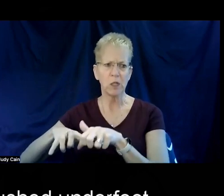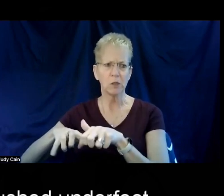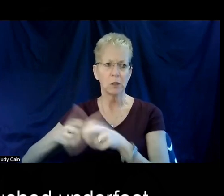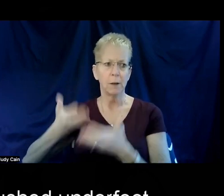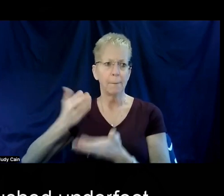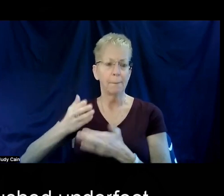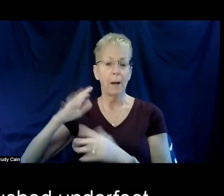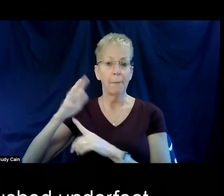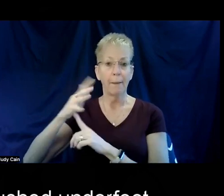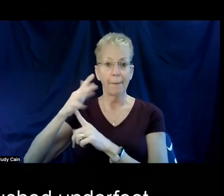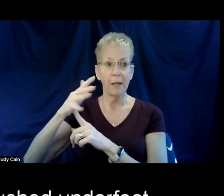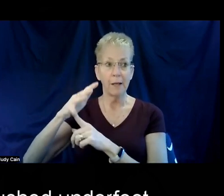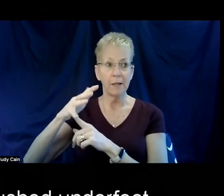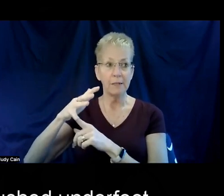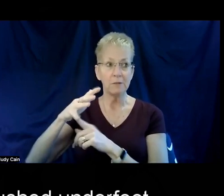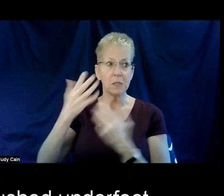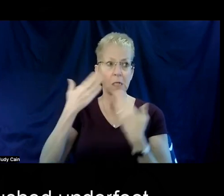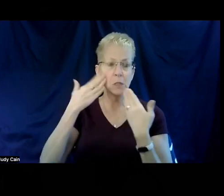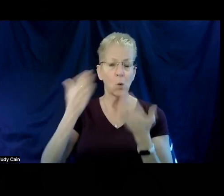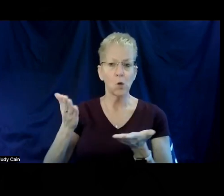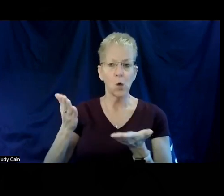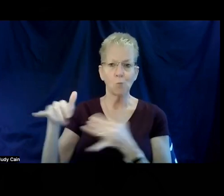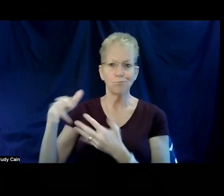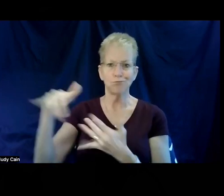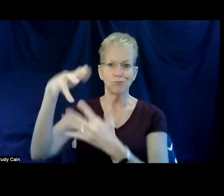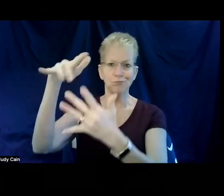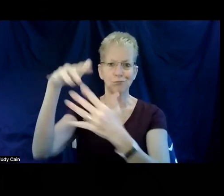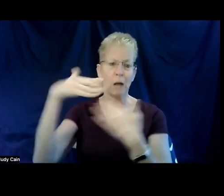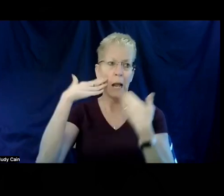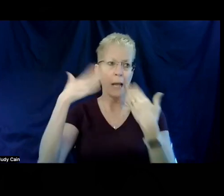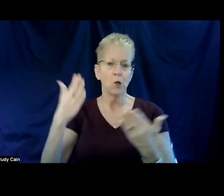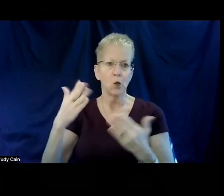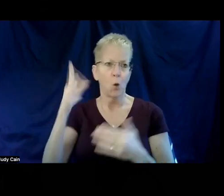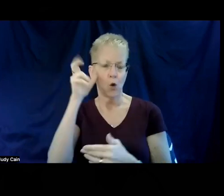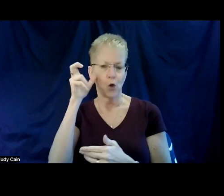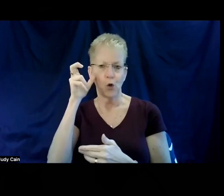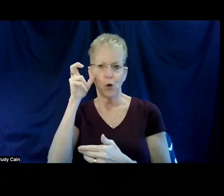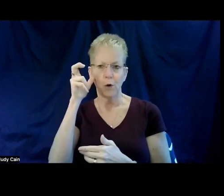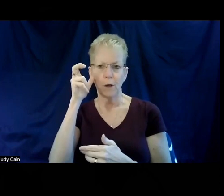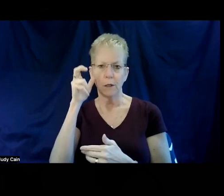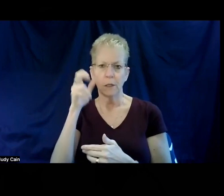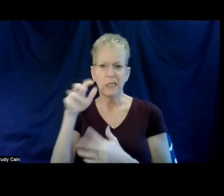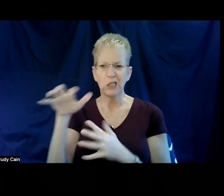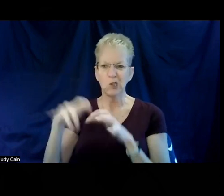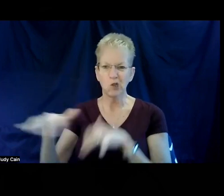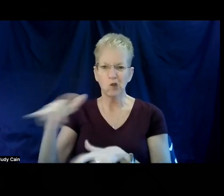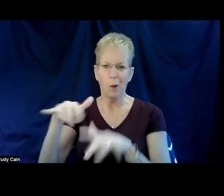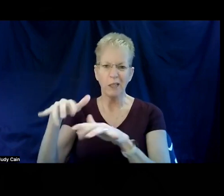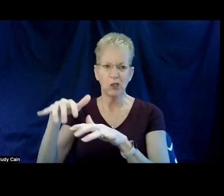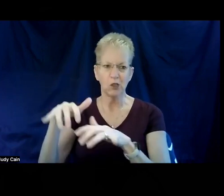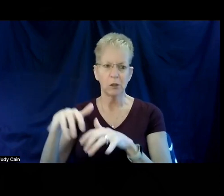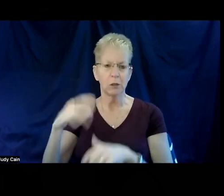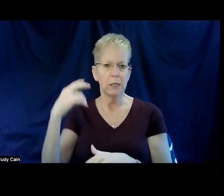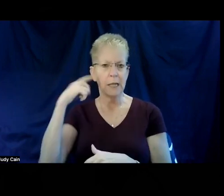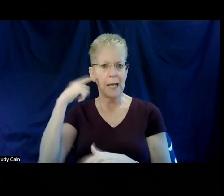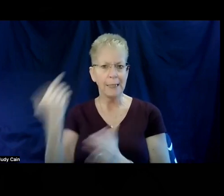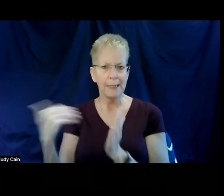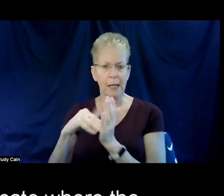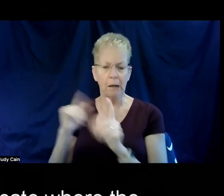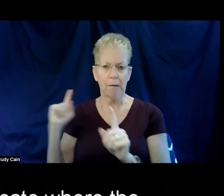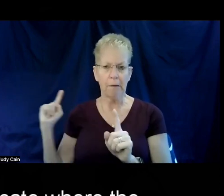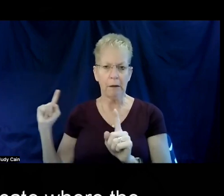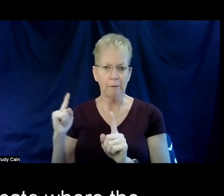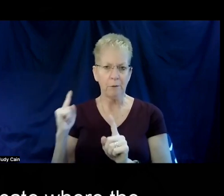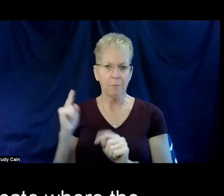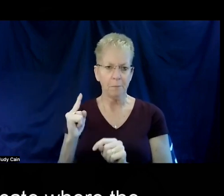underfoot, or the wind, sending leaves skittering against a wall. Scritch. The sound drew nearer.